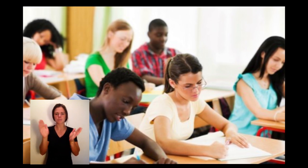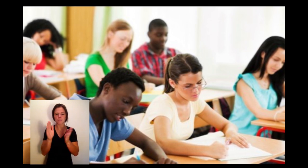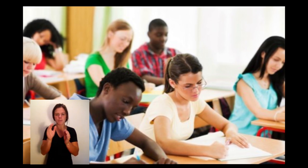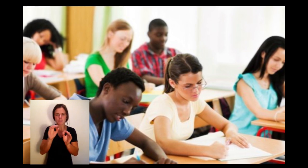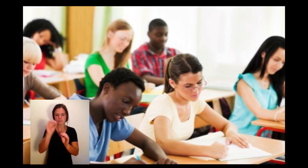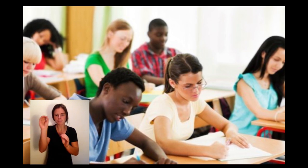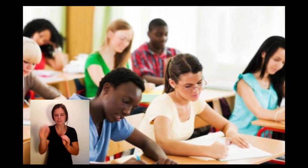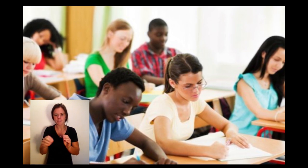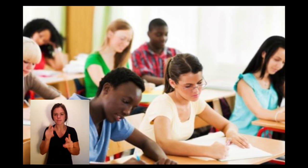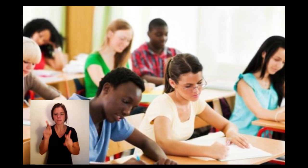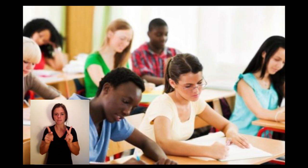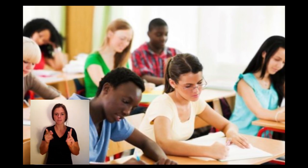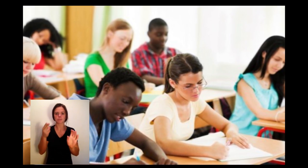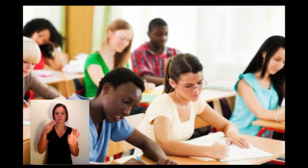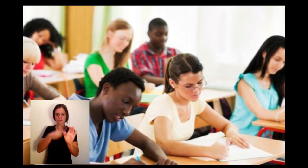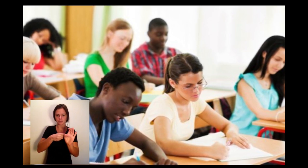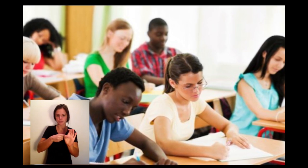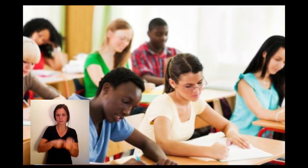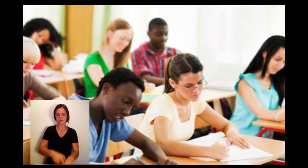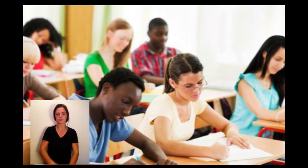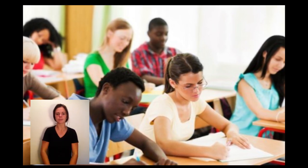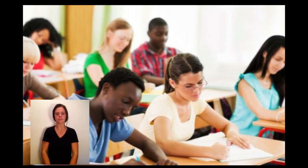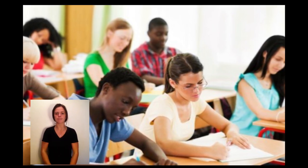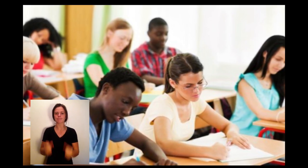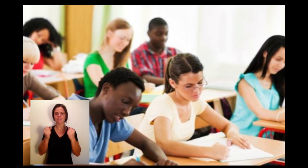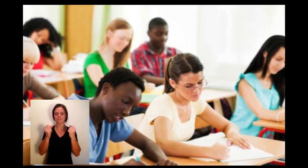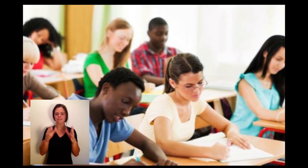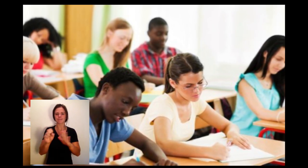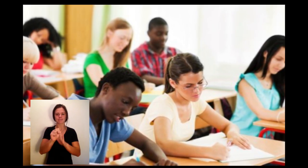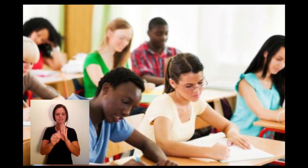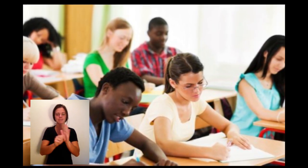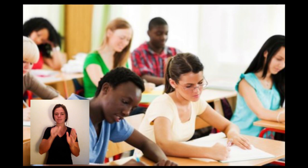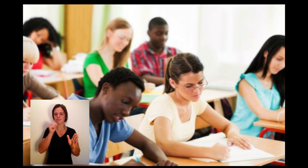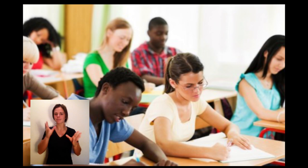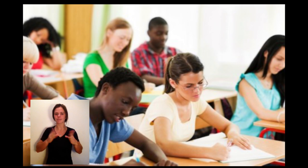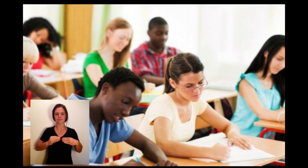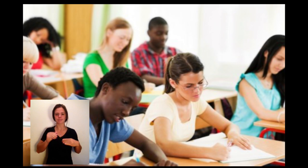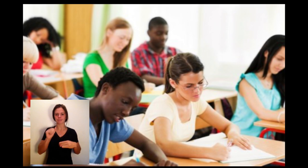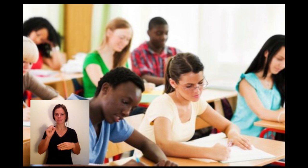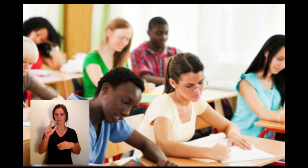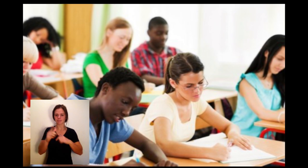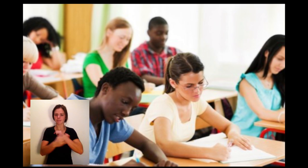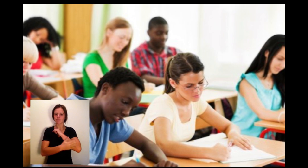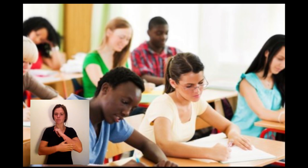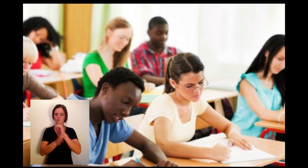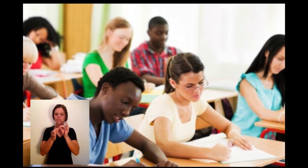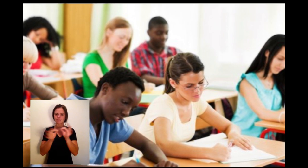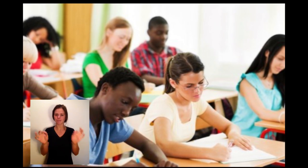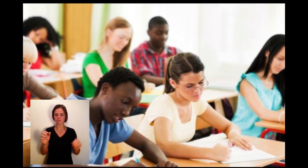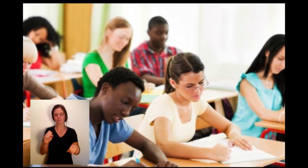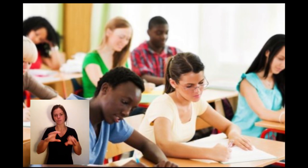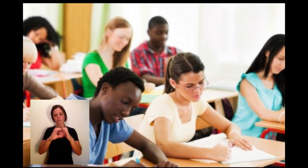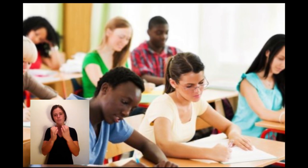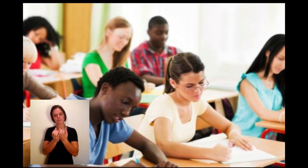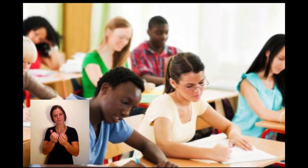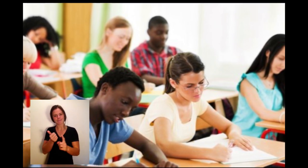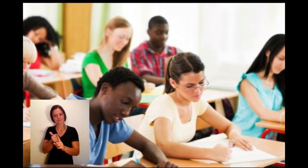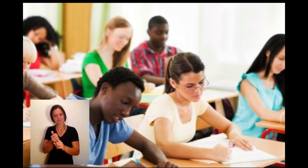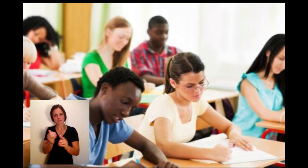offered at hearing schools, but only a small percentage of people enrolled. Due to many states not accepting ASL as a